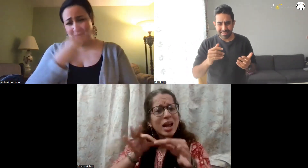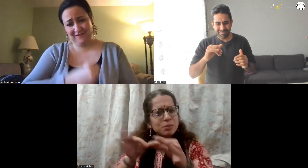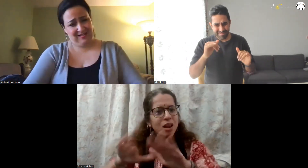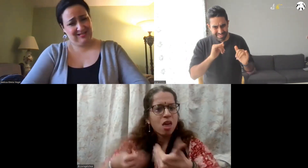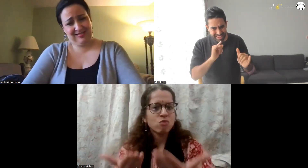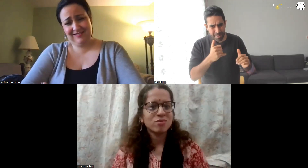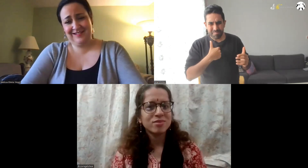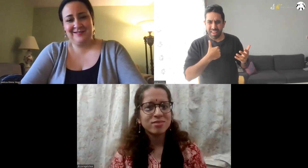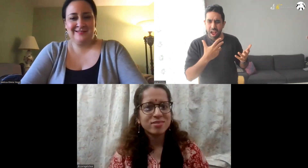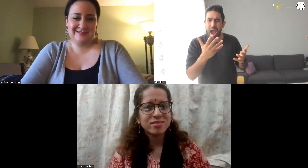So,